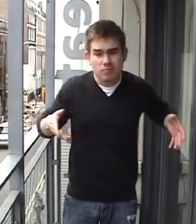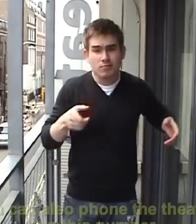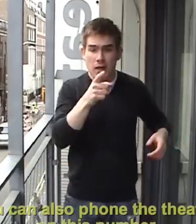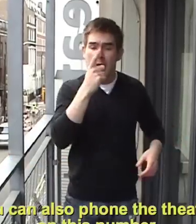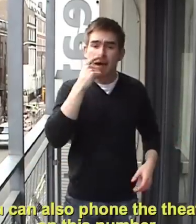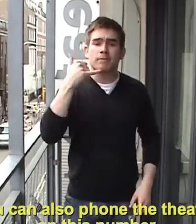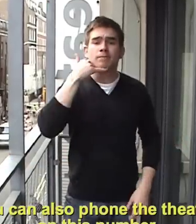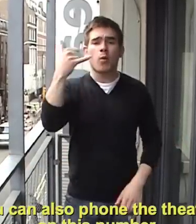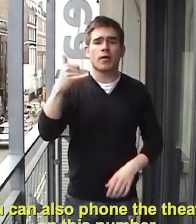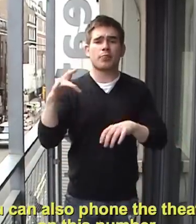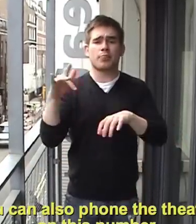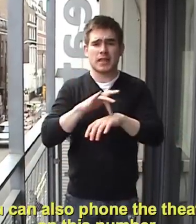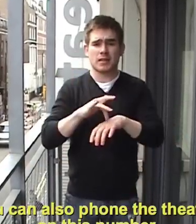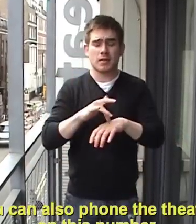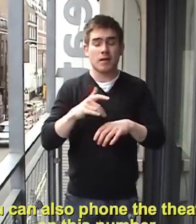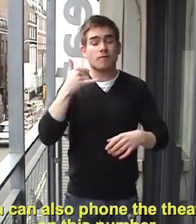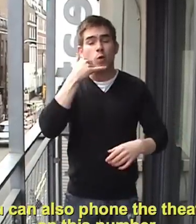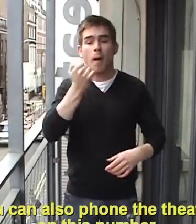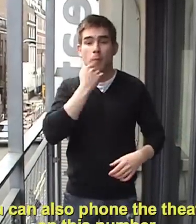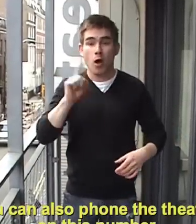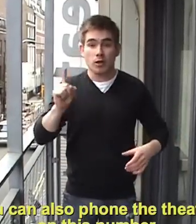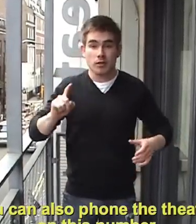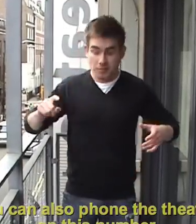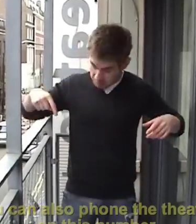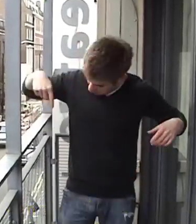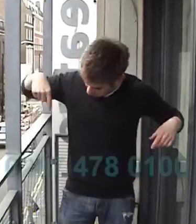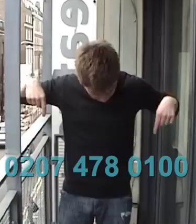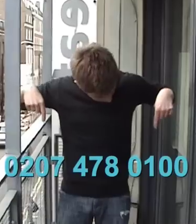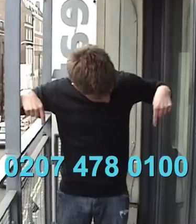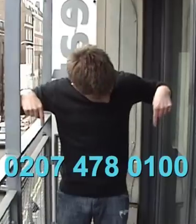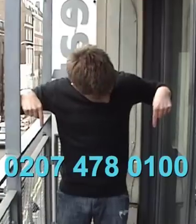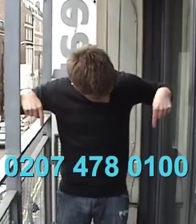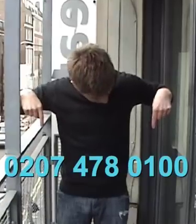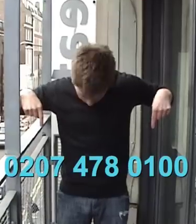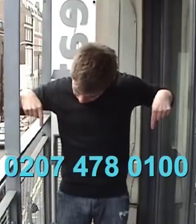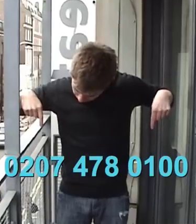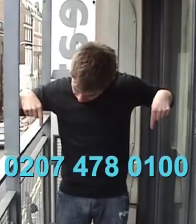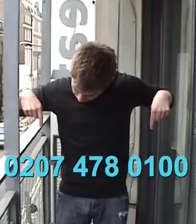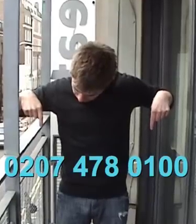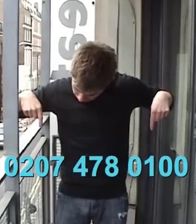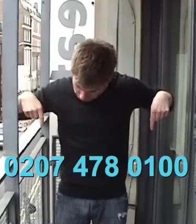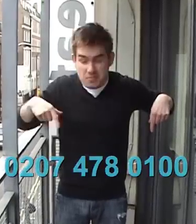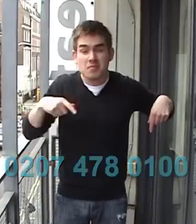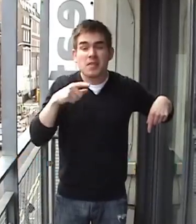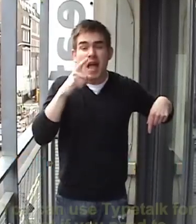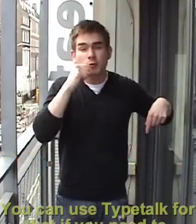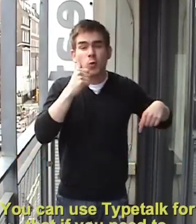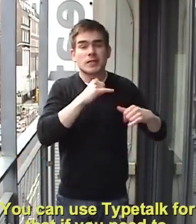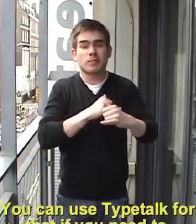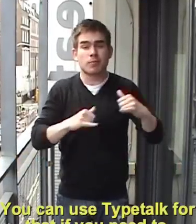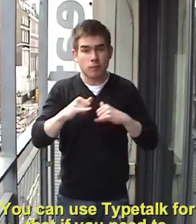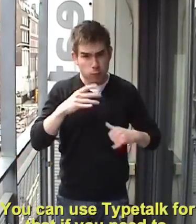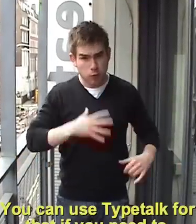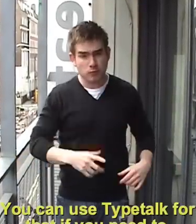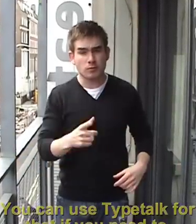You can also phone the theatre on this number. 0207 478 0100. You can use